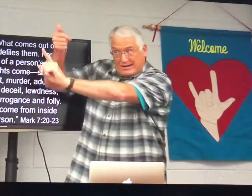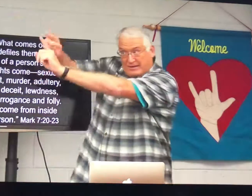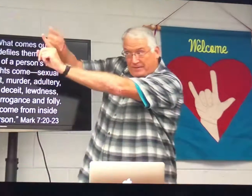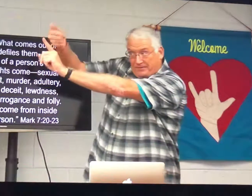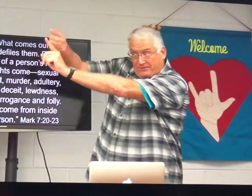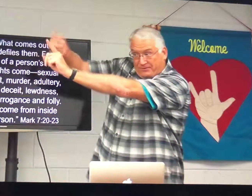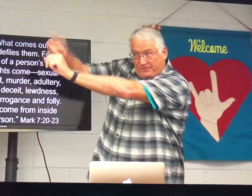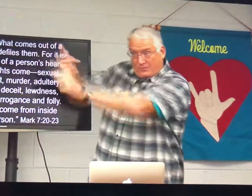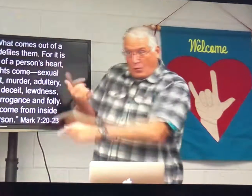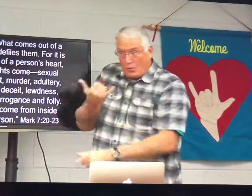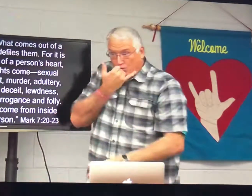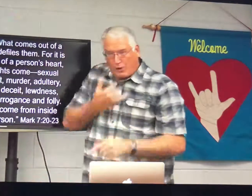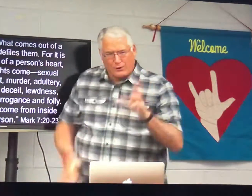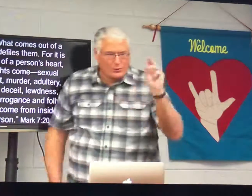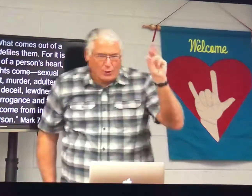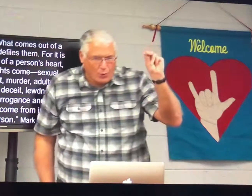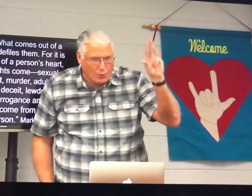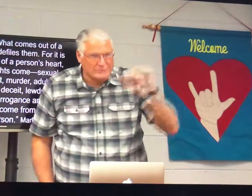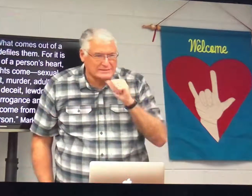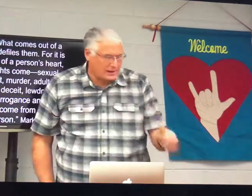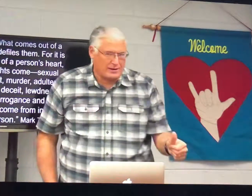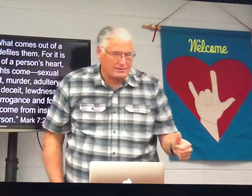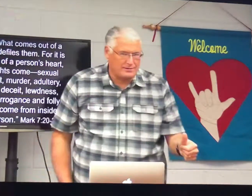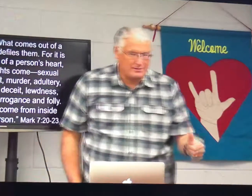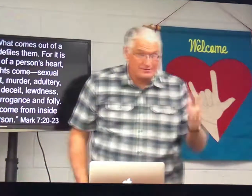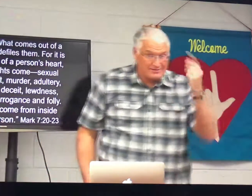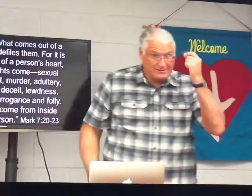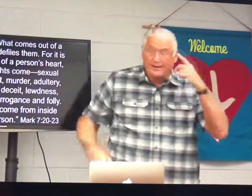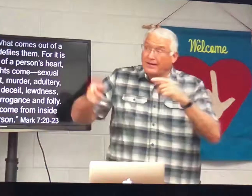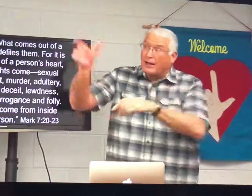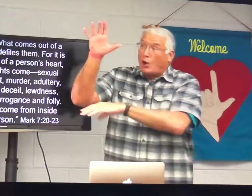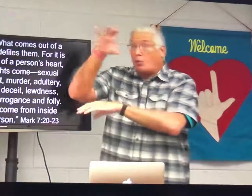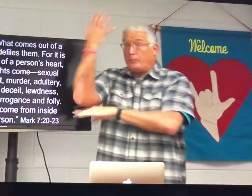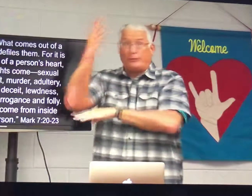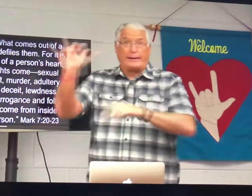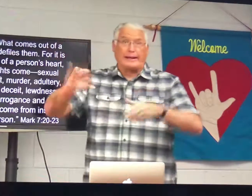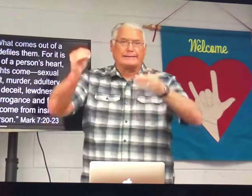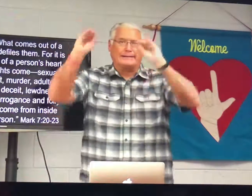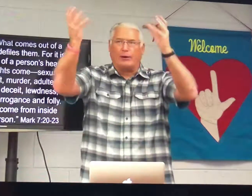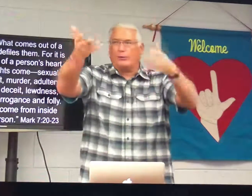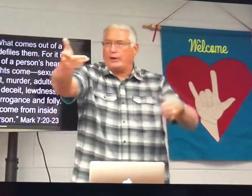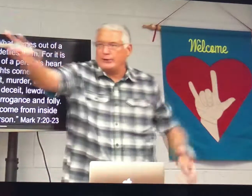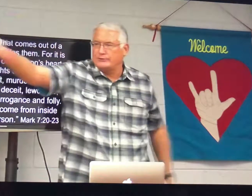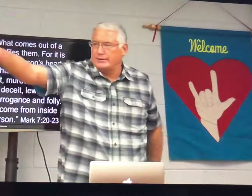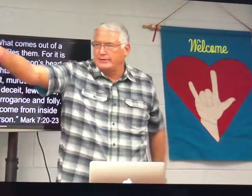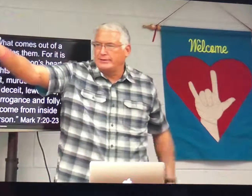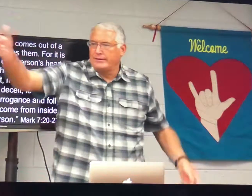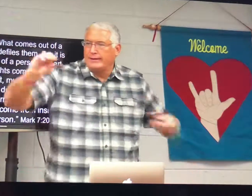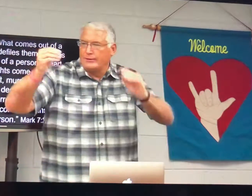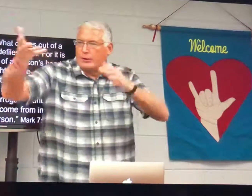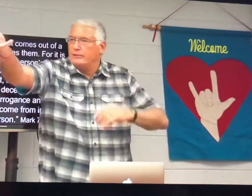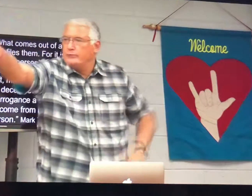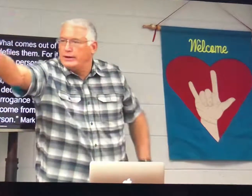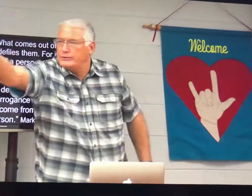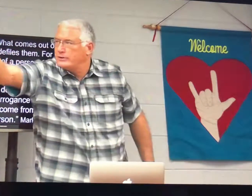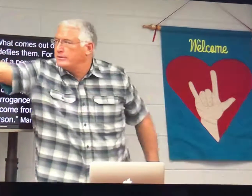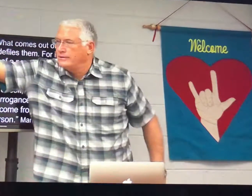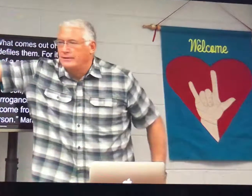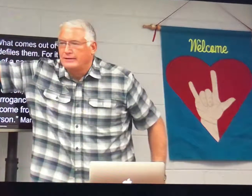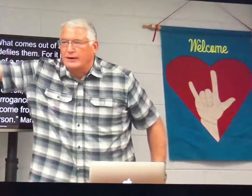Now, it has been, when you look at this team across the board, lowest batting average in the American League, lowest on-base percentage in the game, up